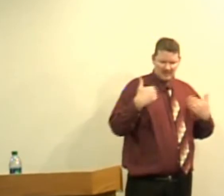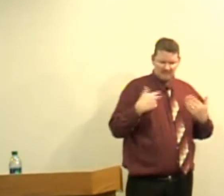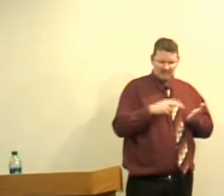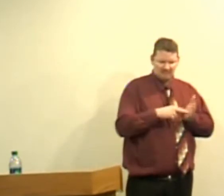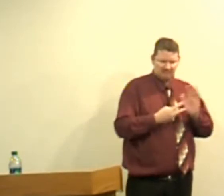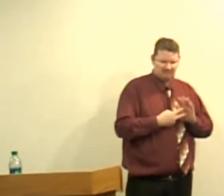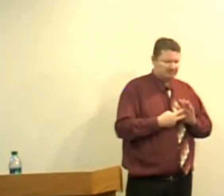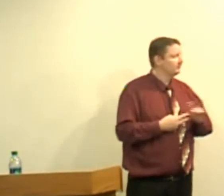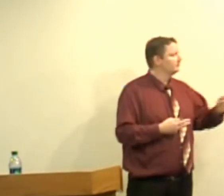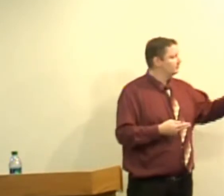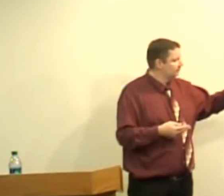And share what you have.